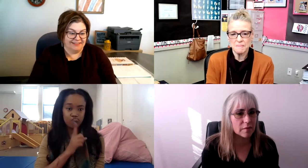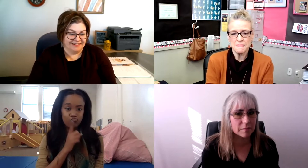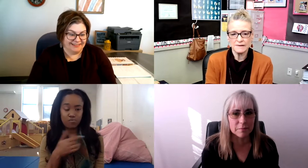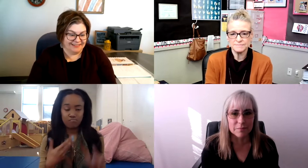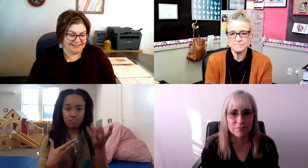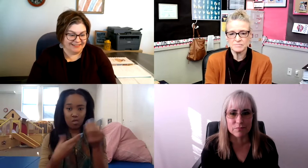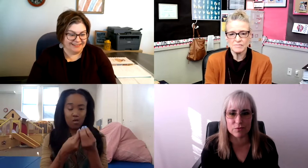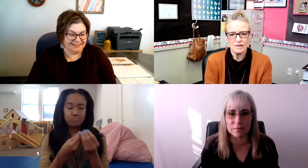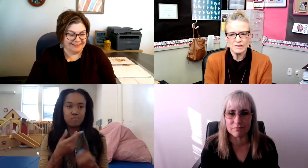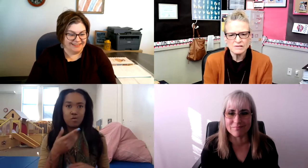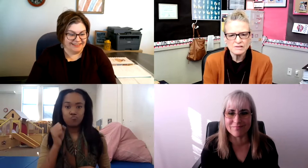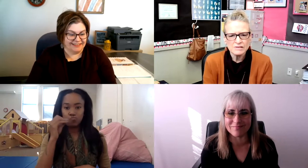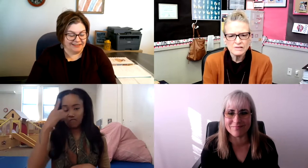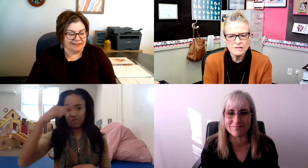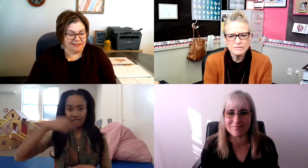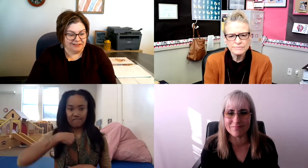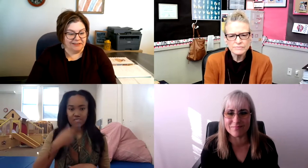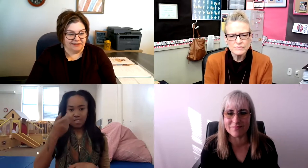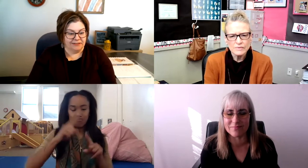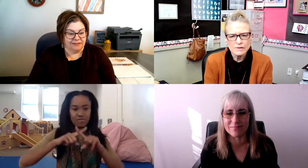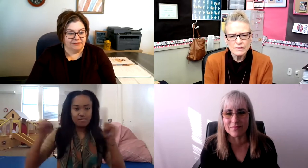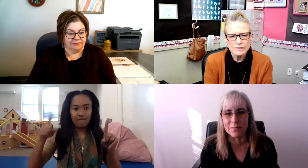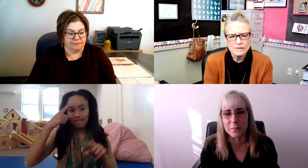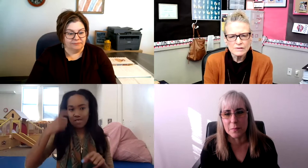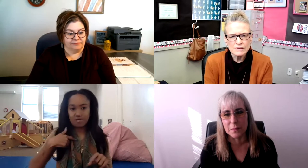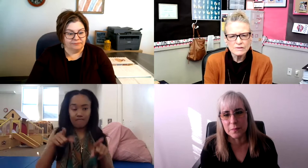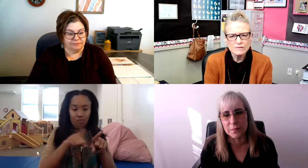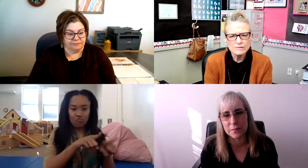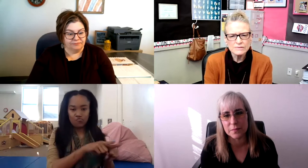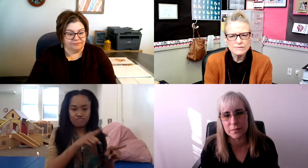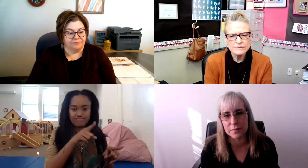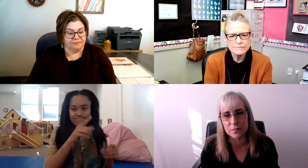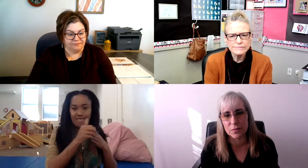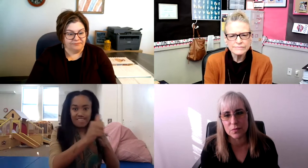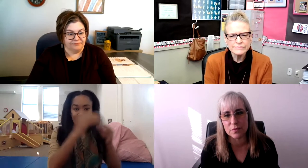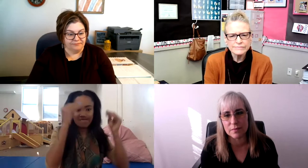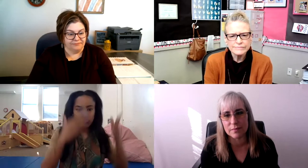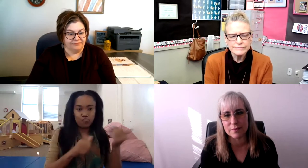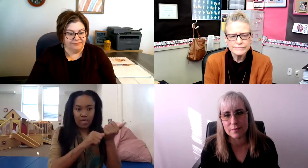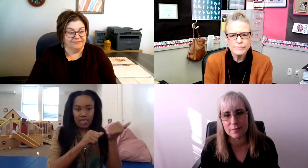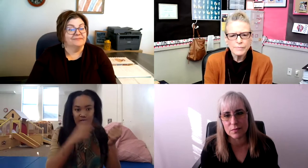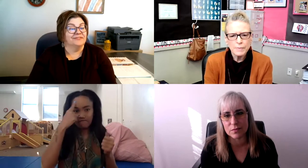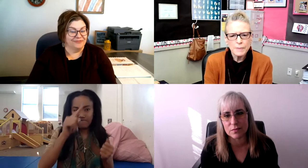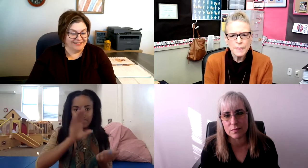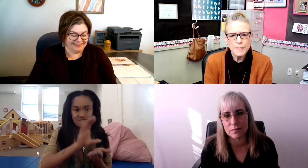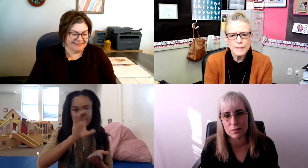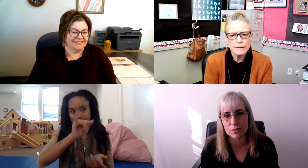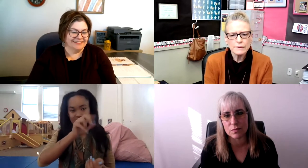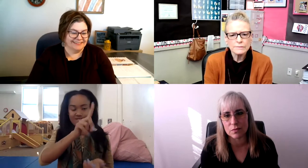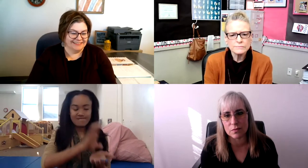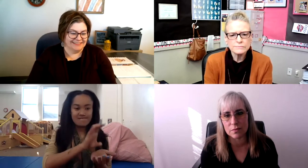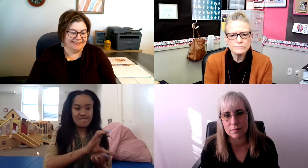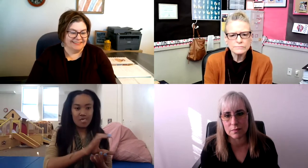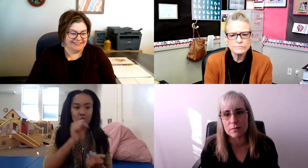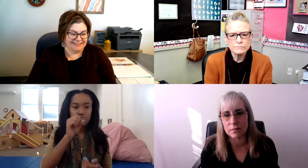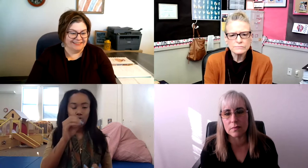okay, great. Devana? I wanna add that for me, it's a little different. So I'm a